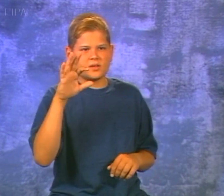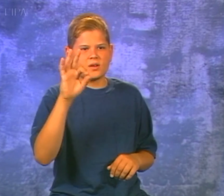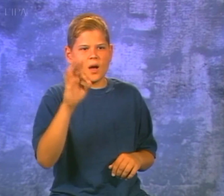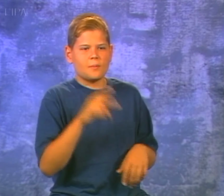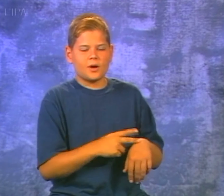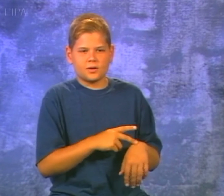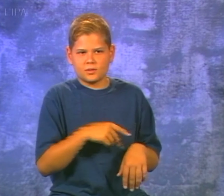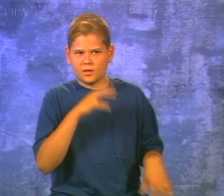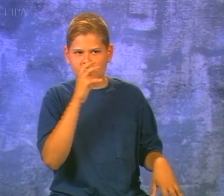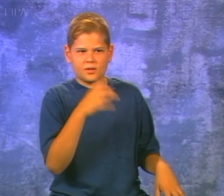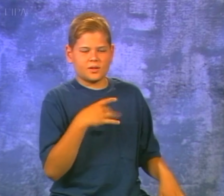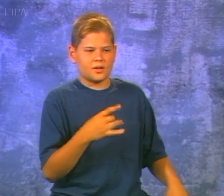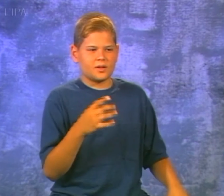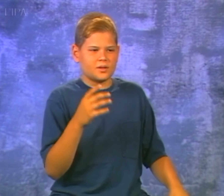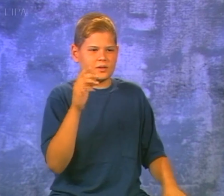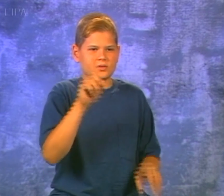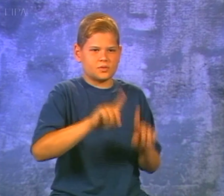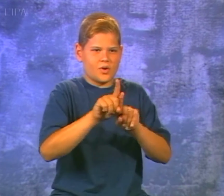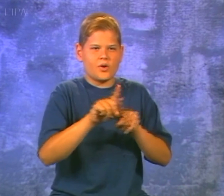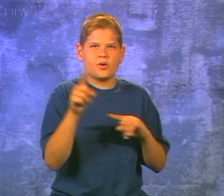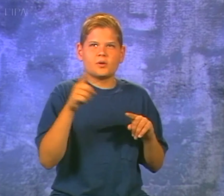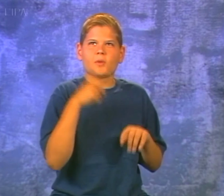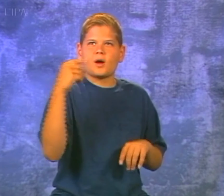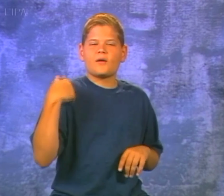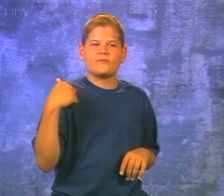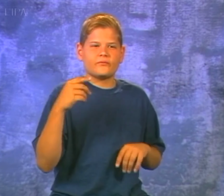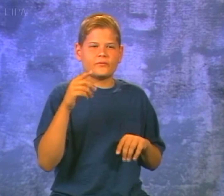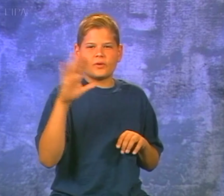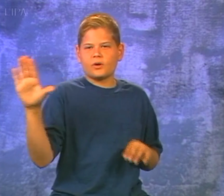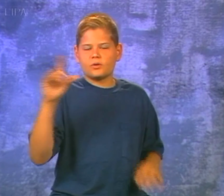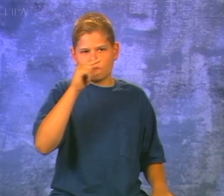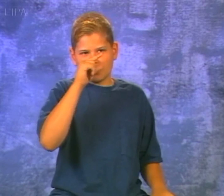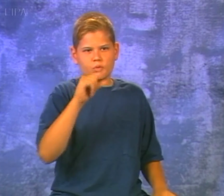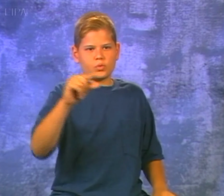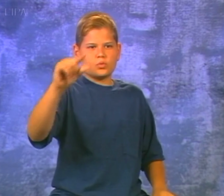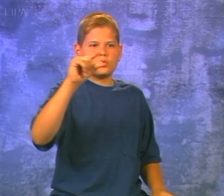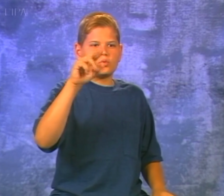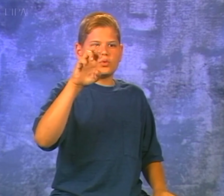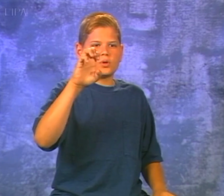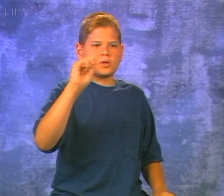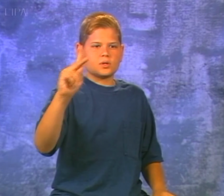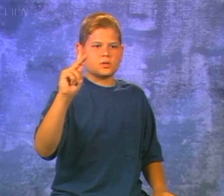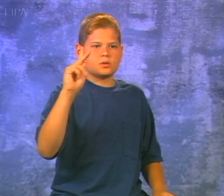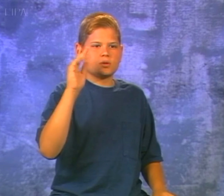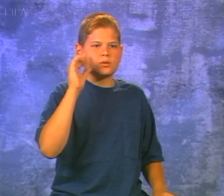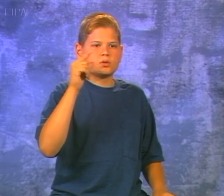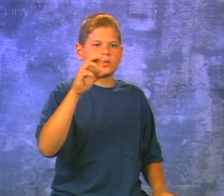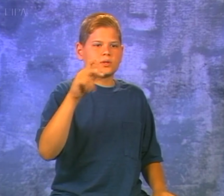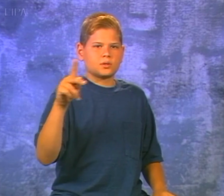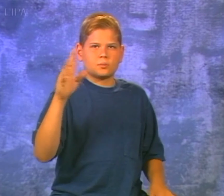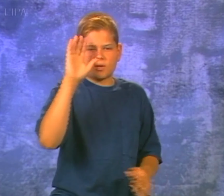Oh, I'm really interested in the different planets and the Earth. Just the whole solar system. The stars are really